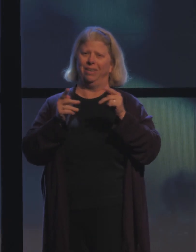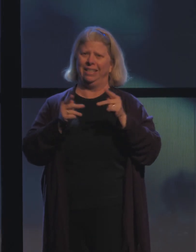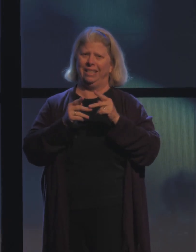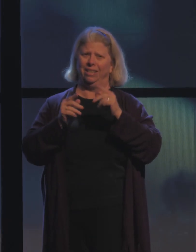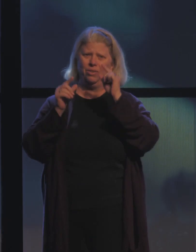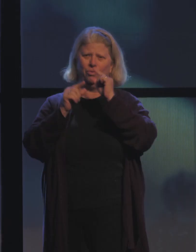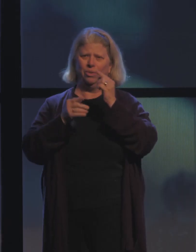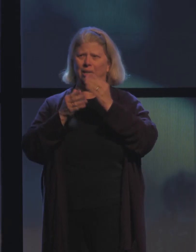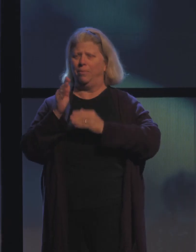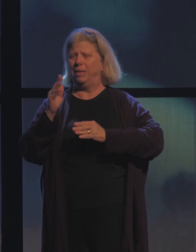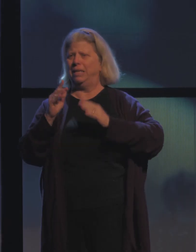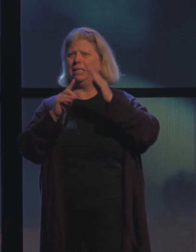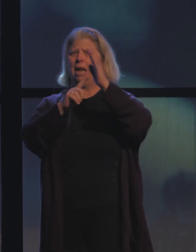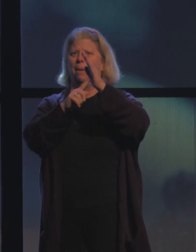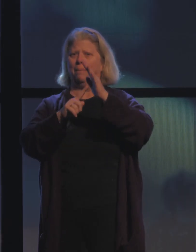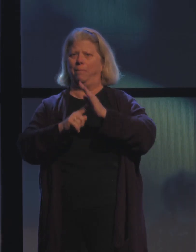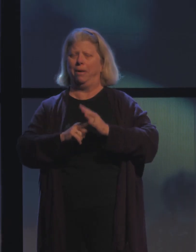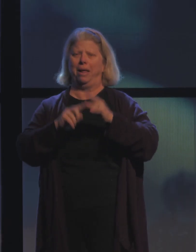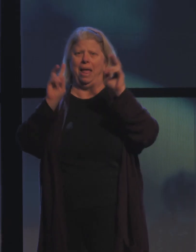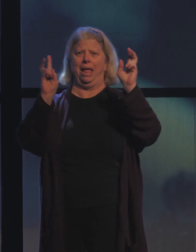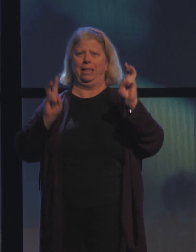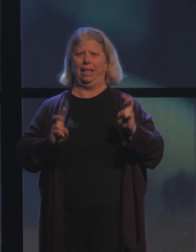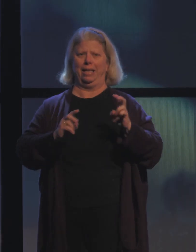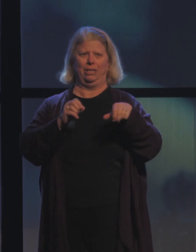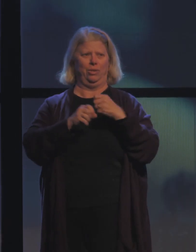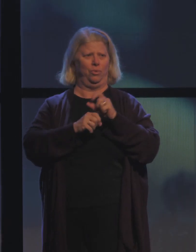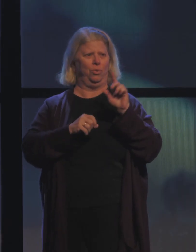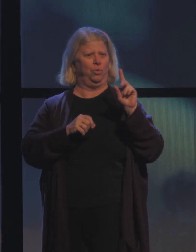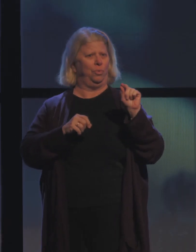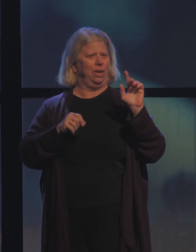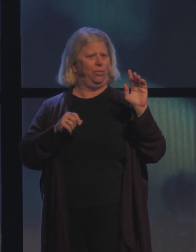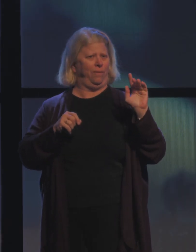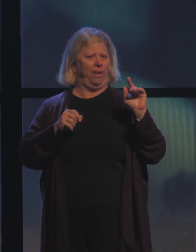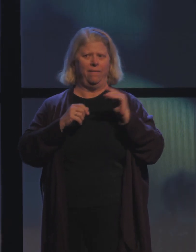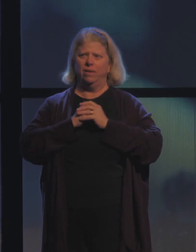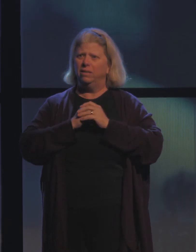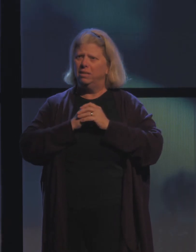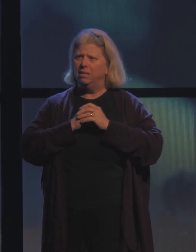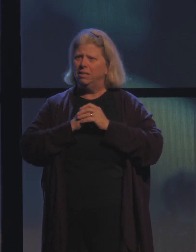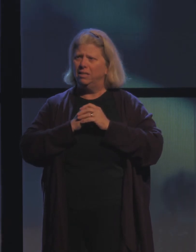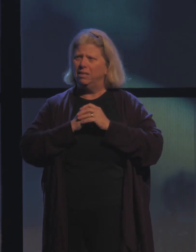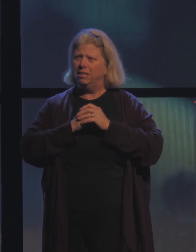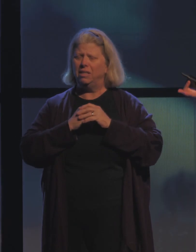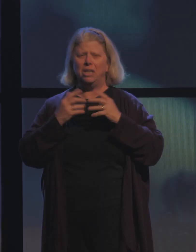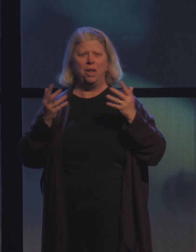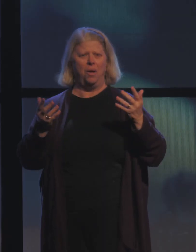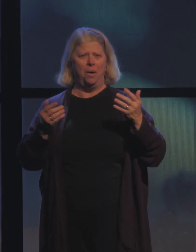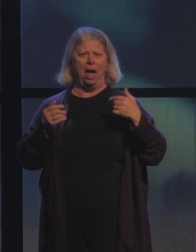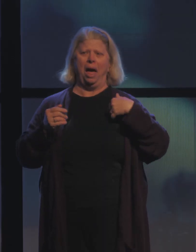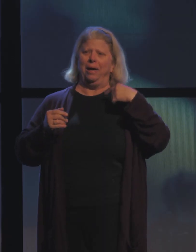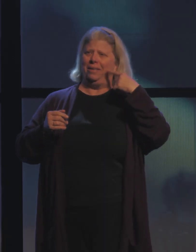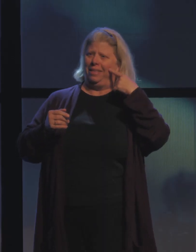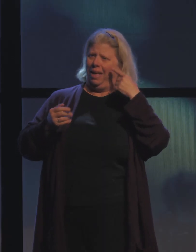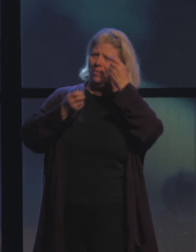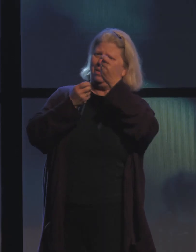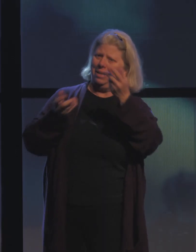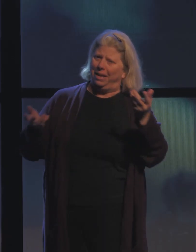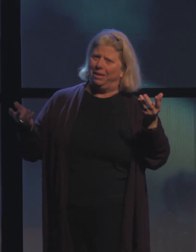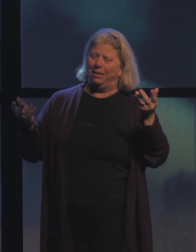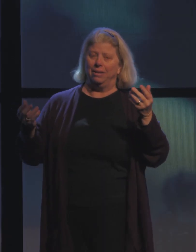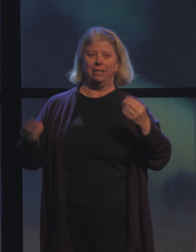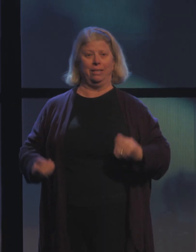I Googled some of the top headlines of 2025. And so I just figured I would let you into